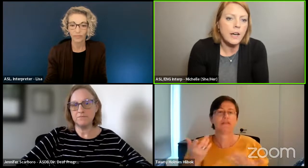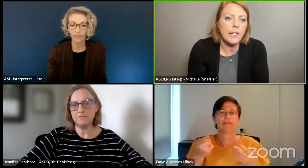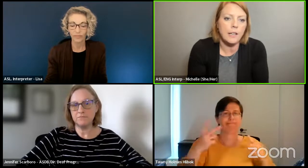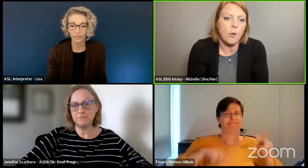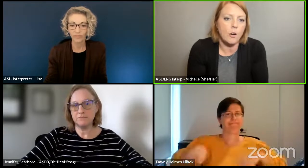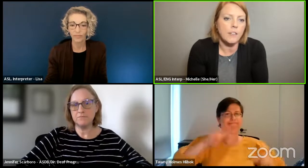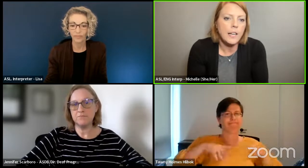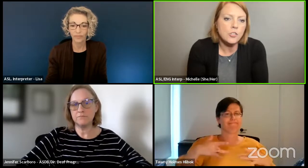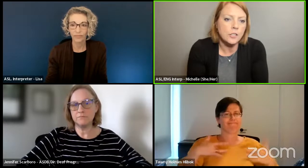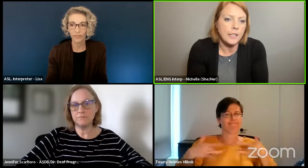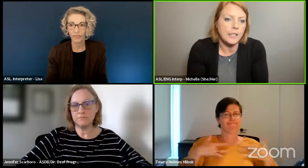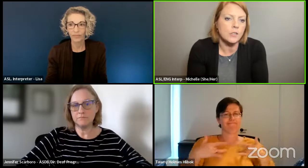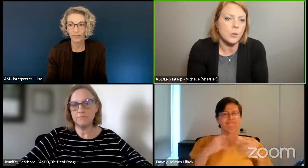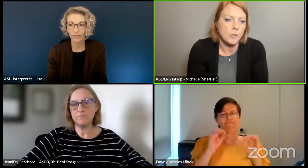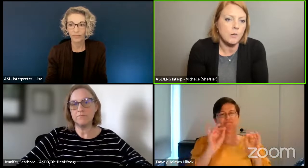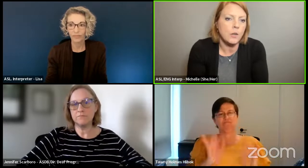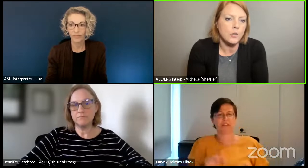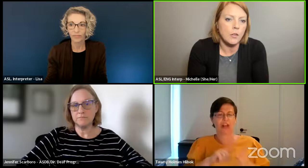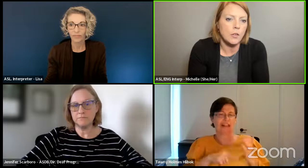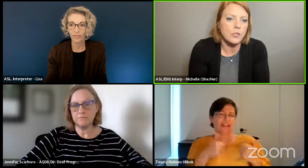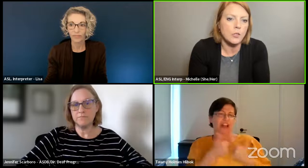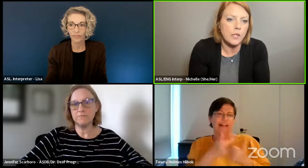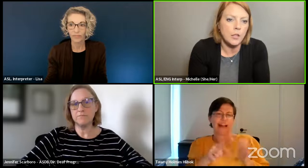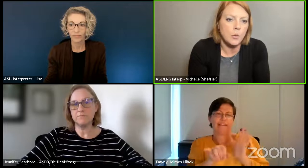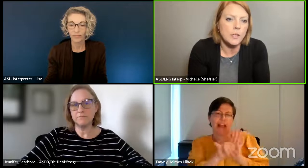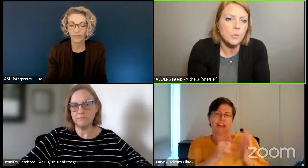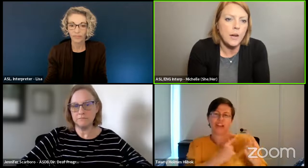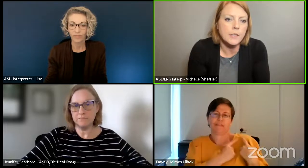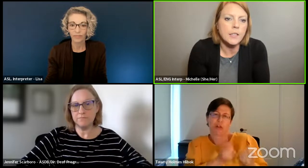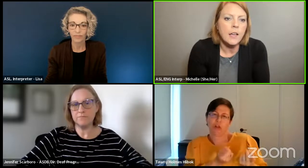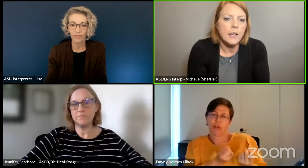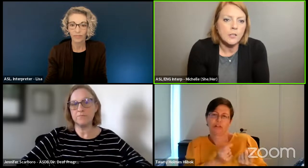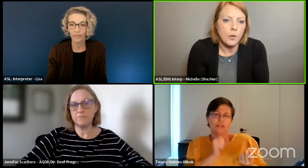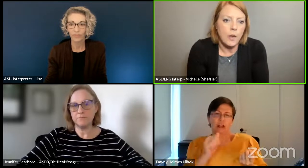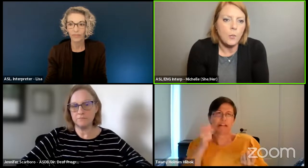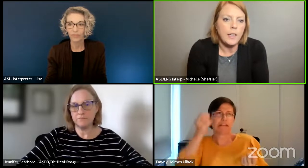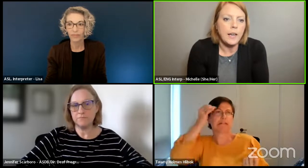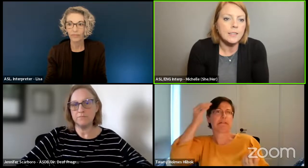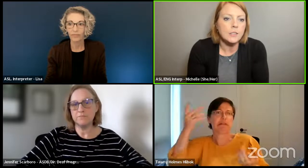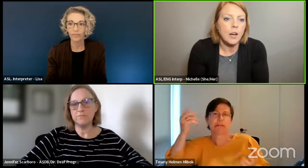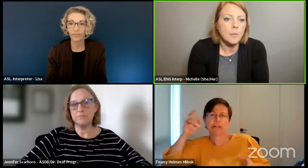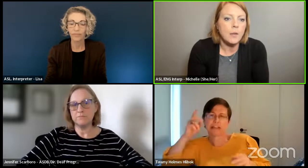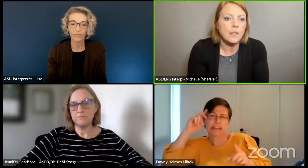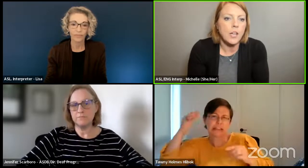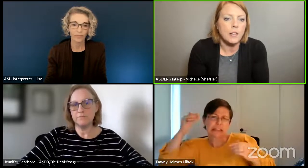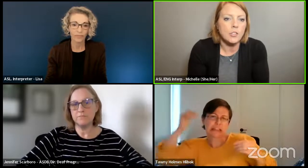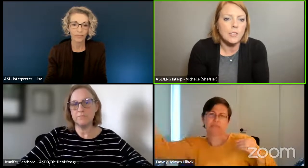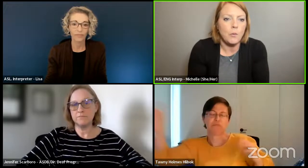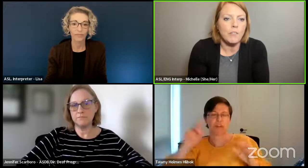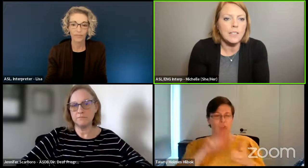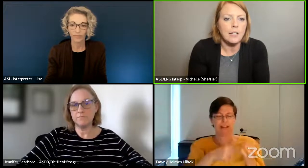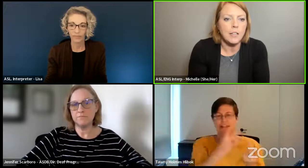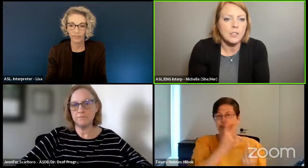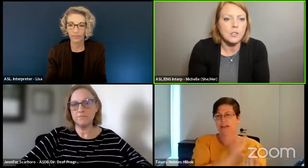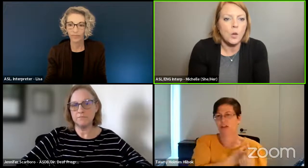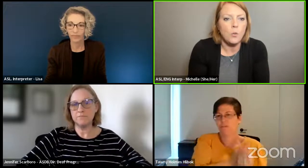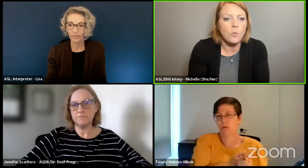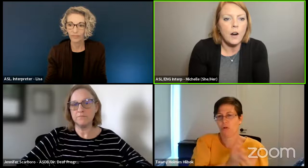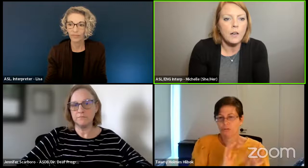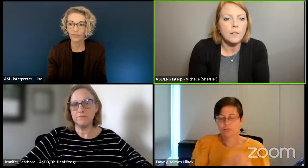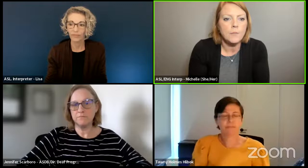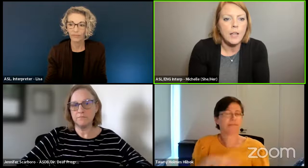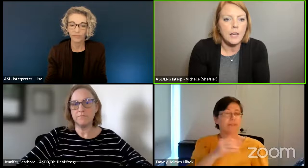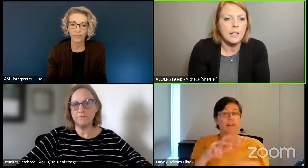needs for training or financial needs or some of those other issues that you expressed, so that we can talk about the challenges that we've identified